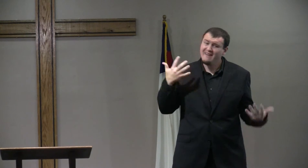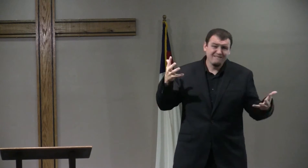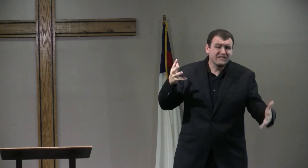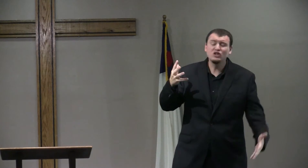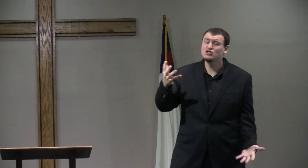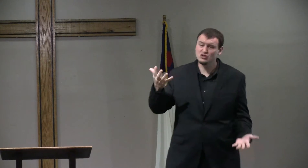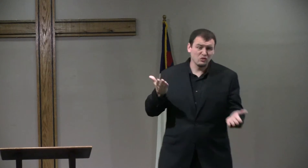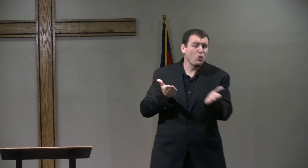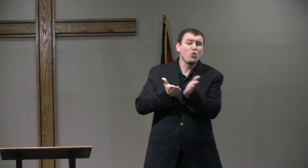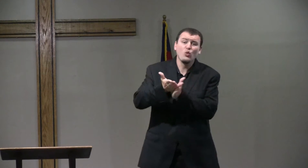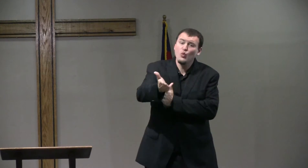me.